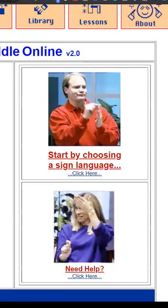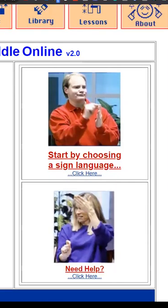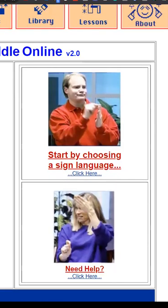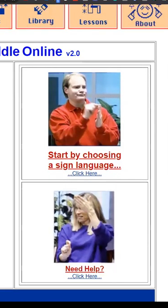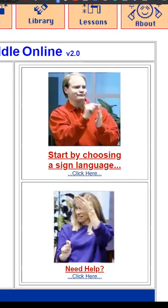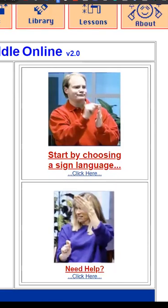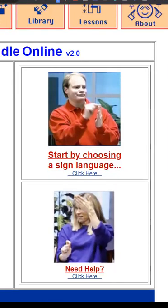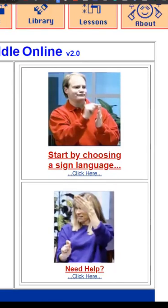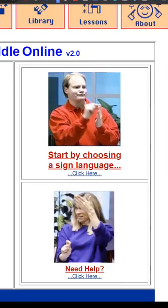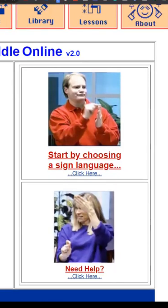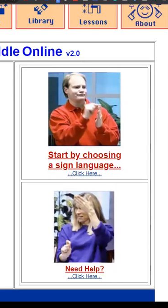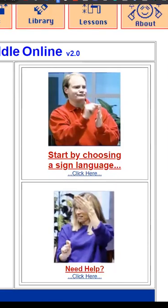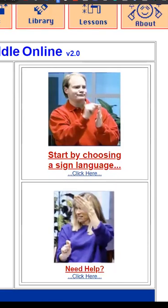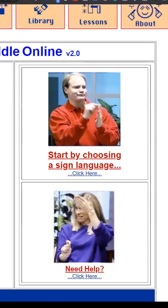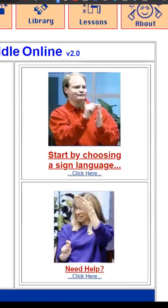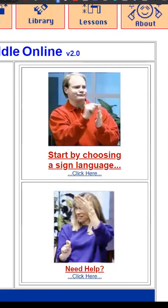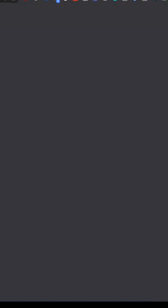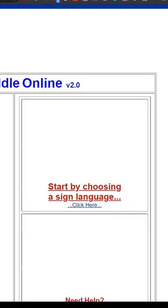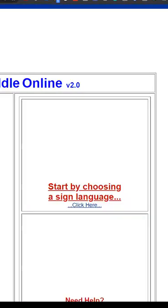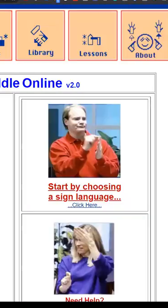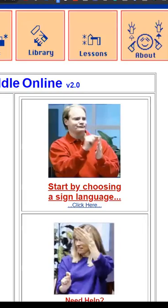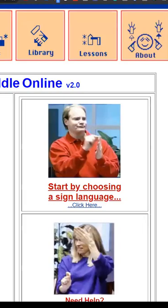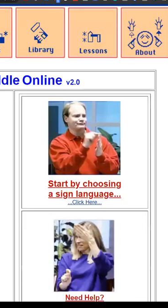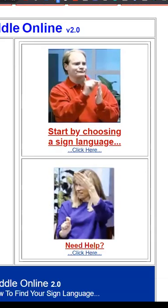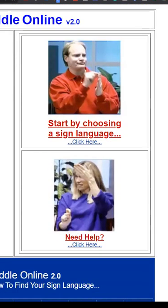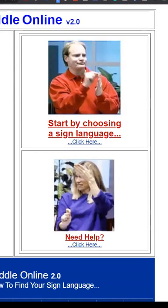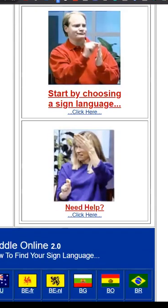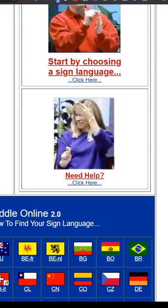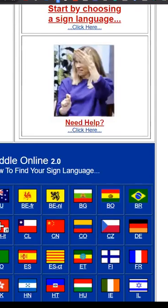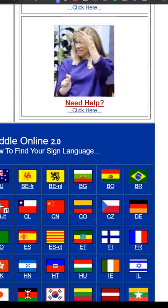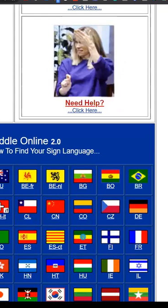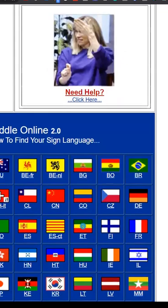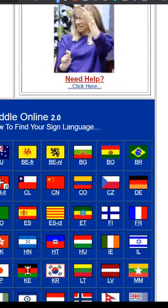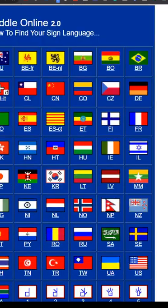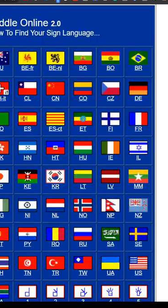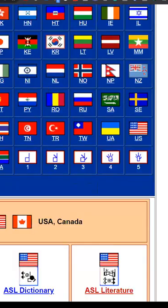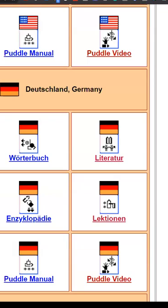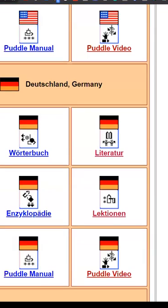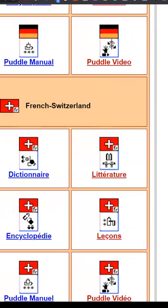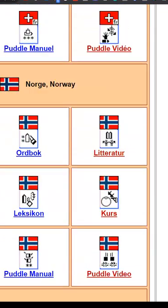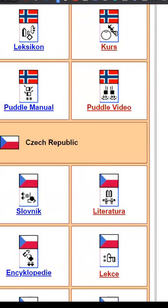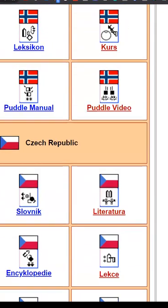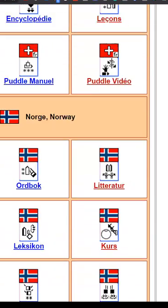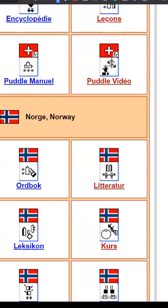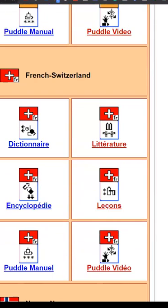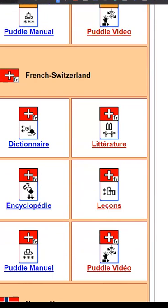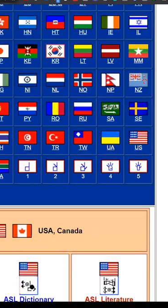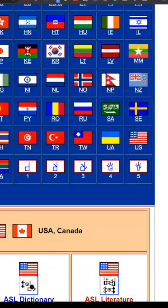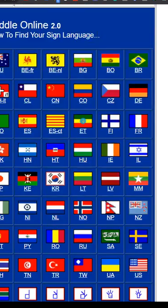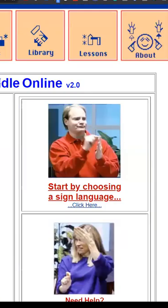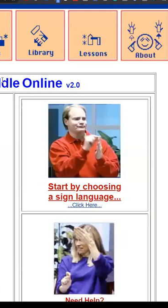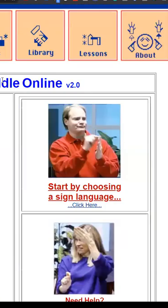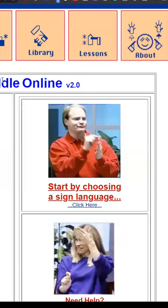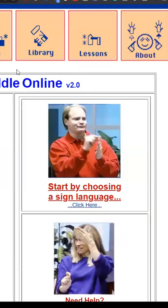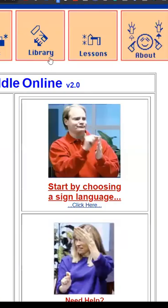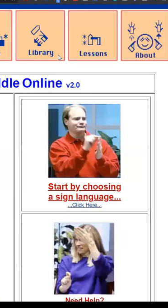write this Mm-hmm. kind of thing. So Mm-hmm. I'm not sure if it's here or not. I might I can shoot you